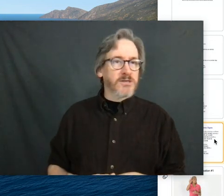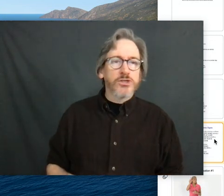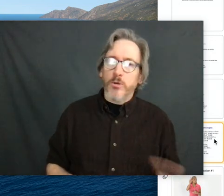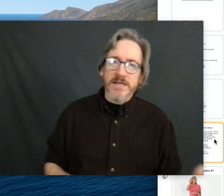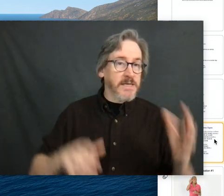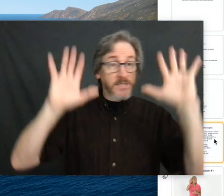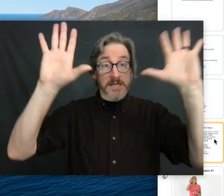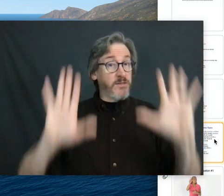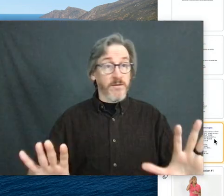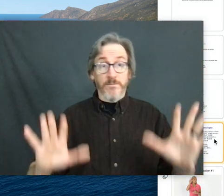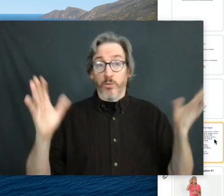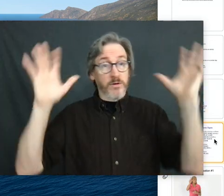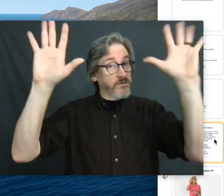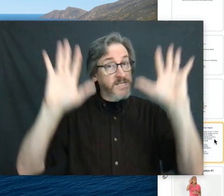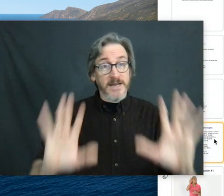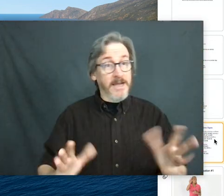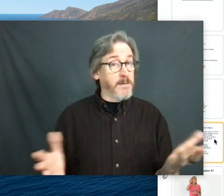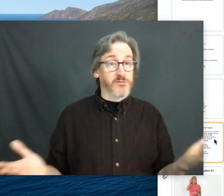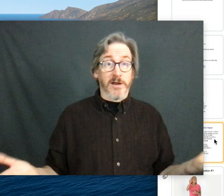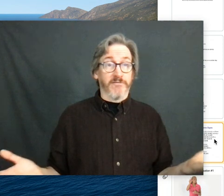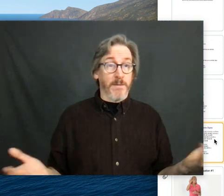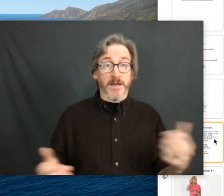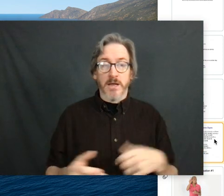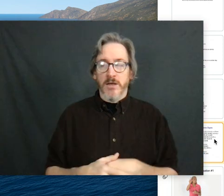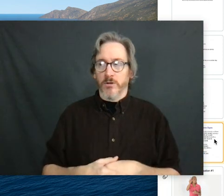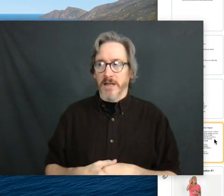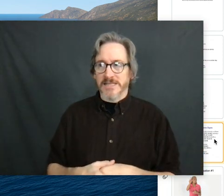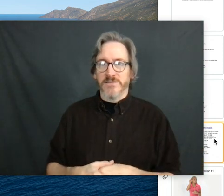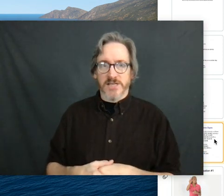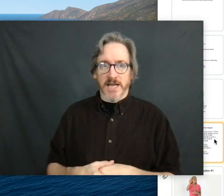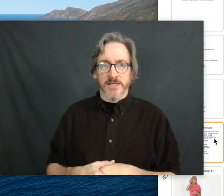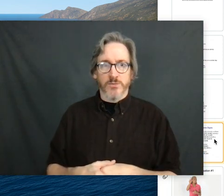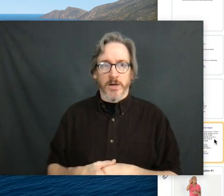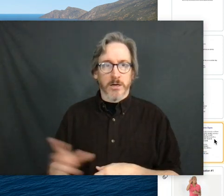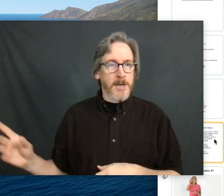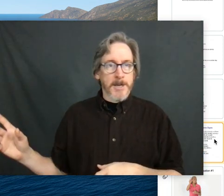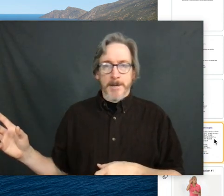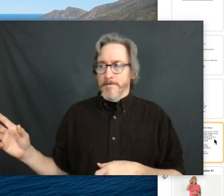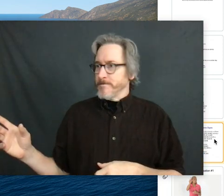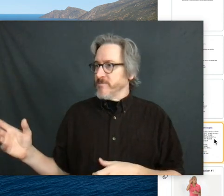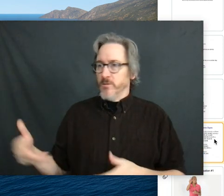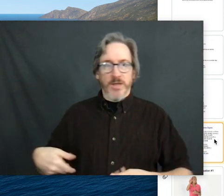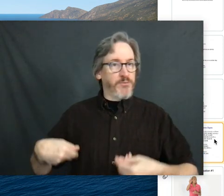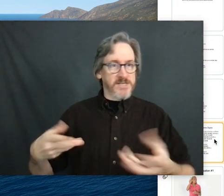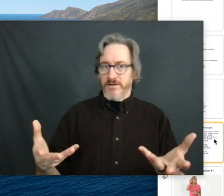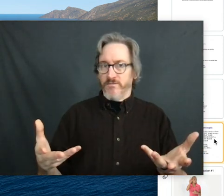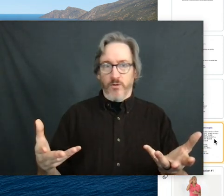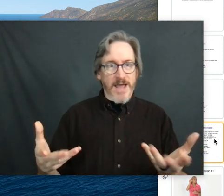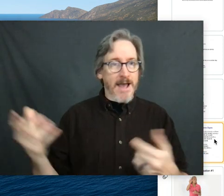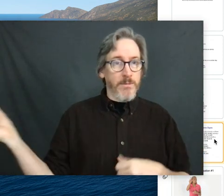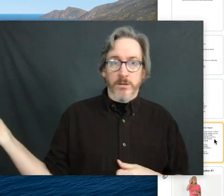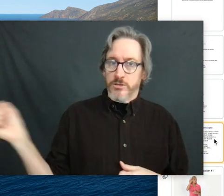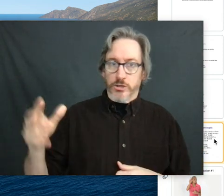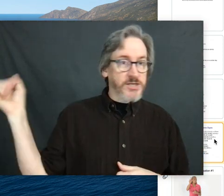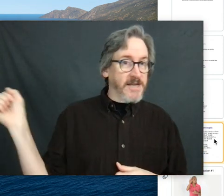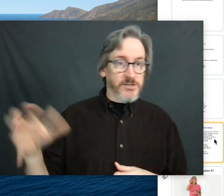there are so many signs. The word for Sunday comes right from it. There are lots of signs where when they present vocab, church signs are going to